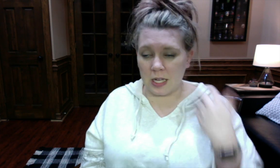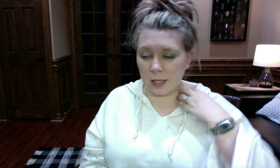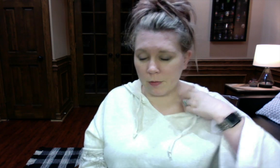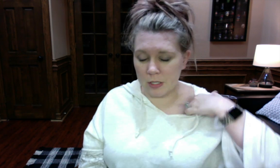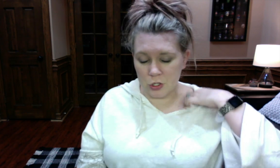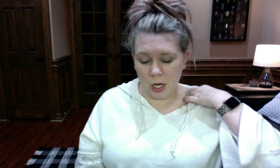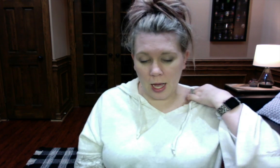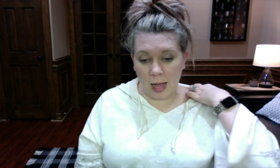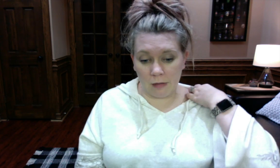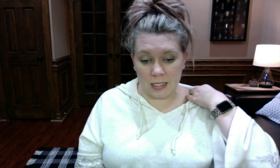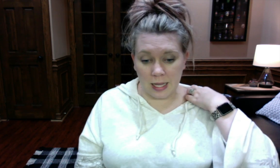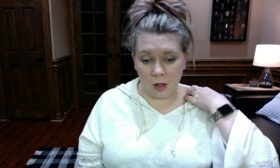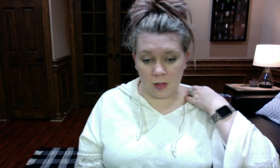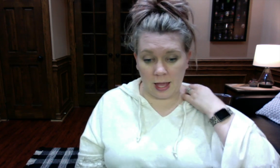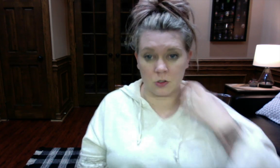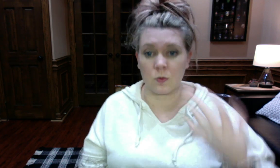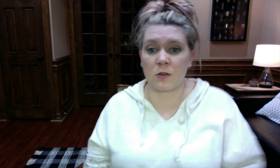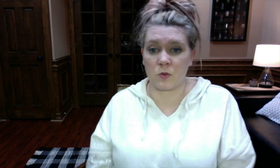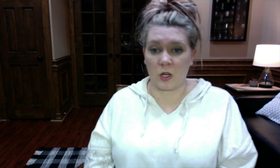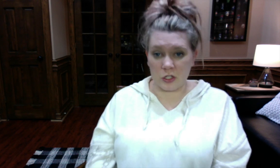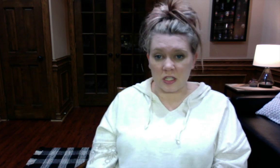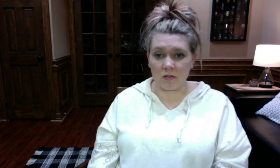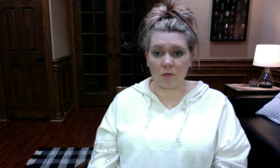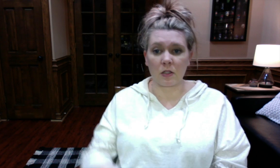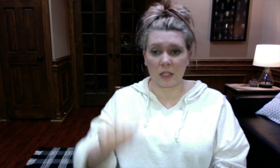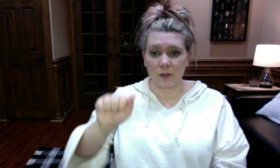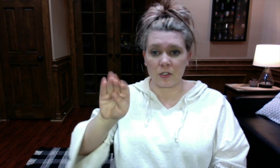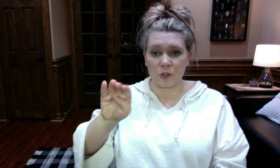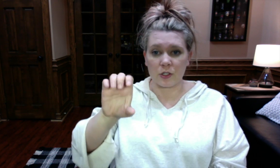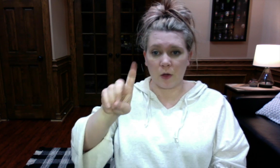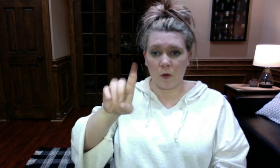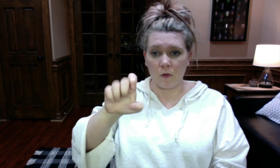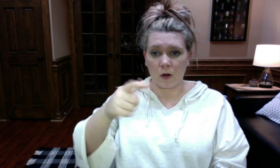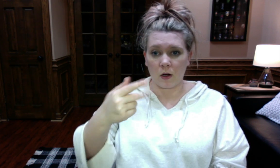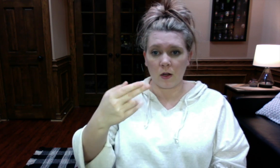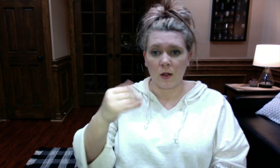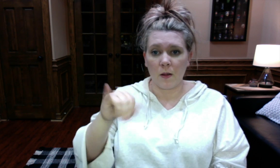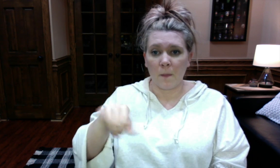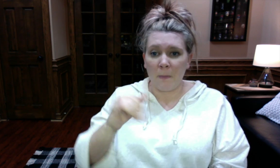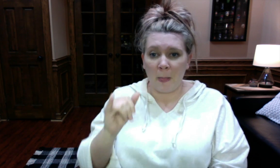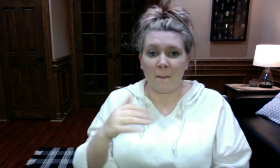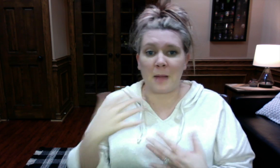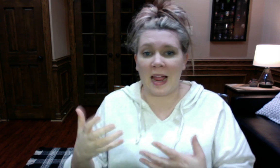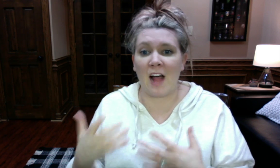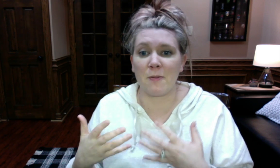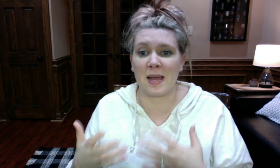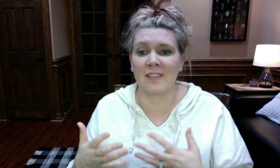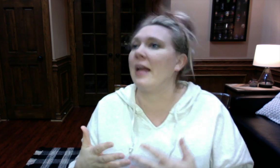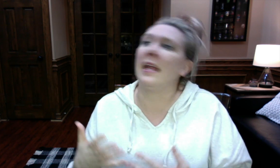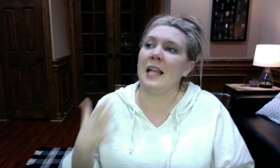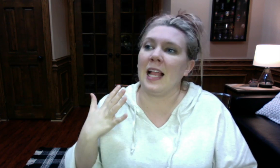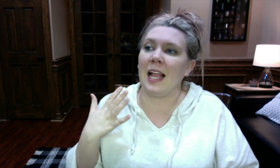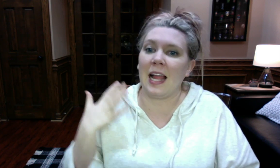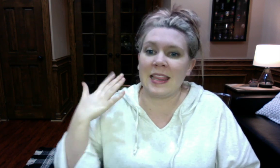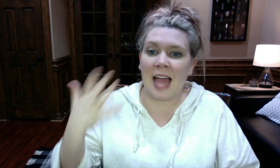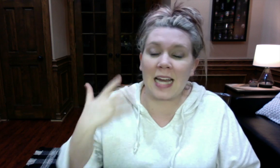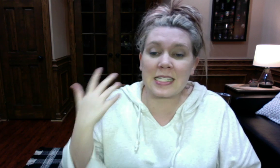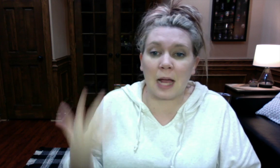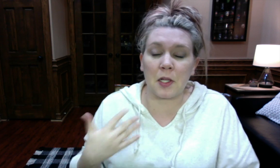language, I would sit on the couch while I was watching TV, would literally just go over my alphabet. Like, that is how I learned.